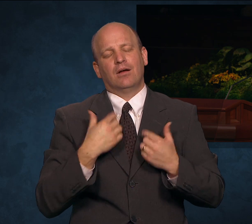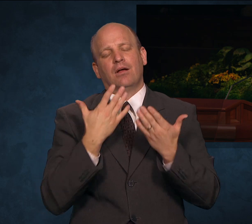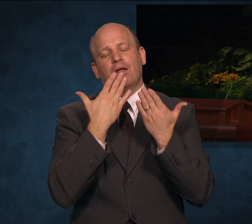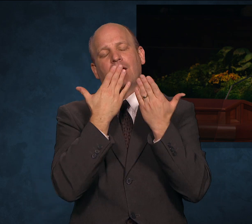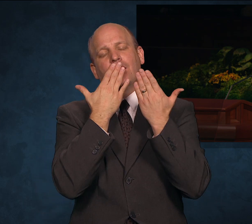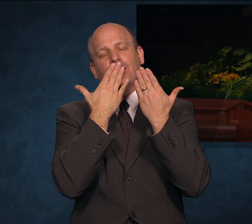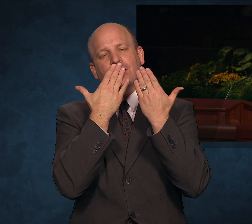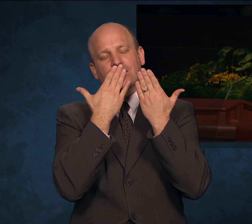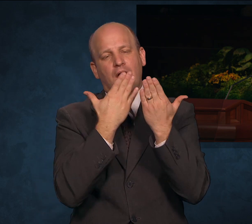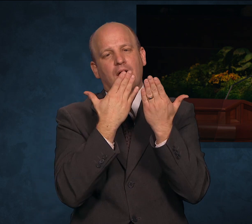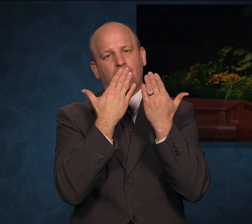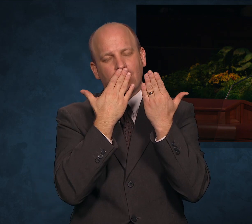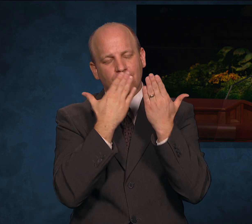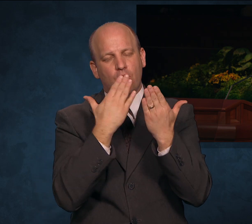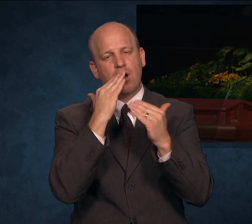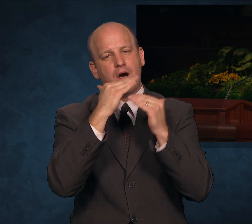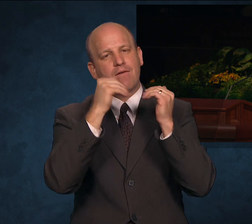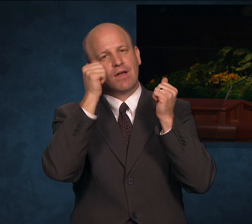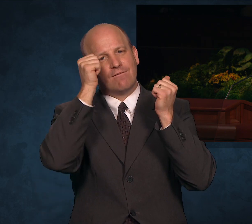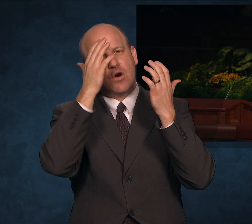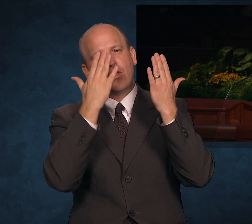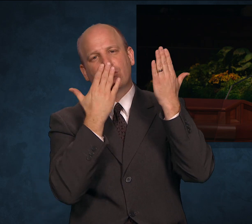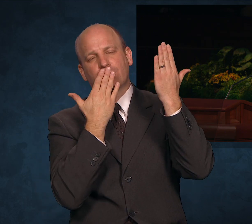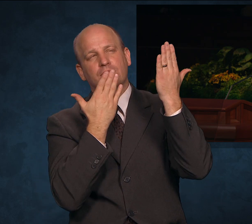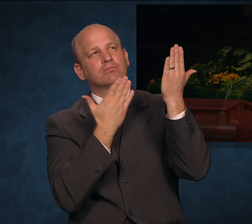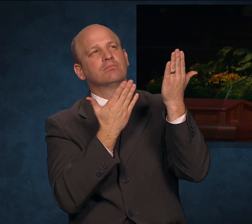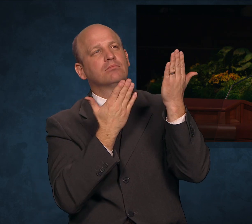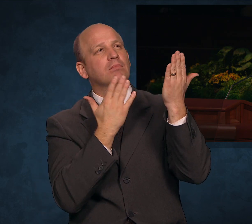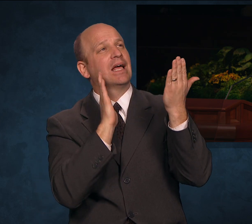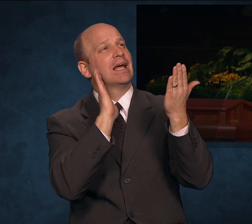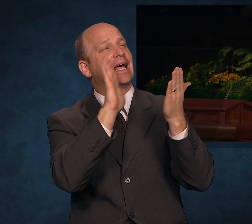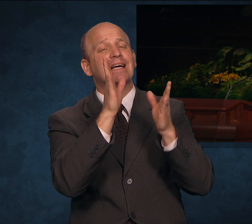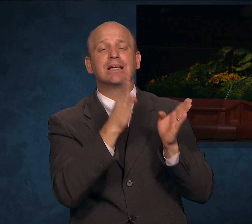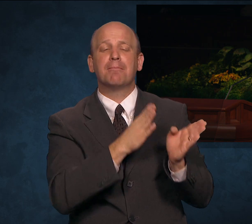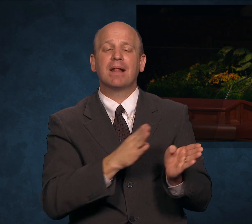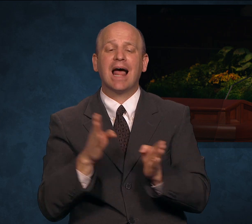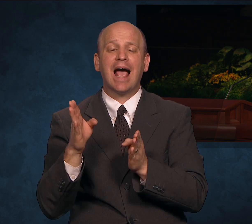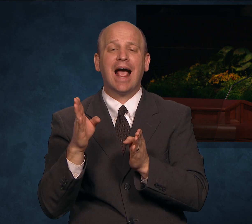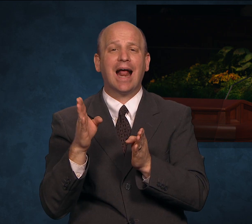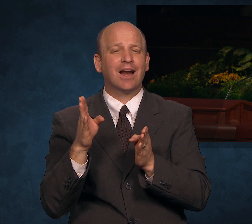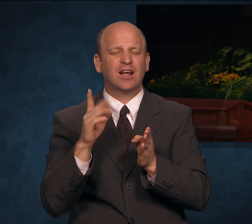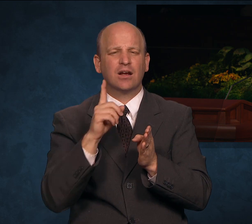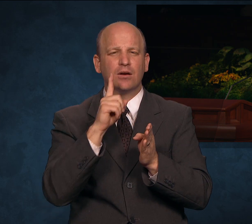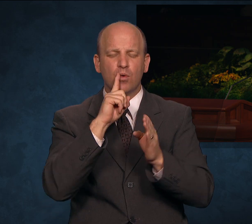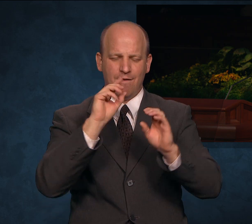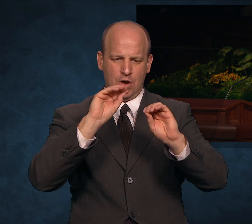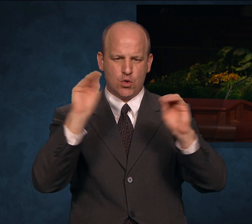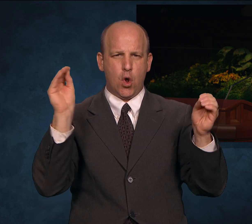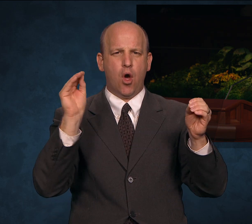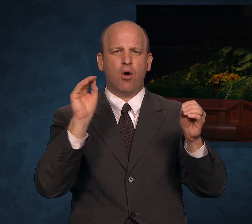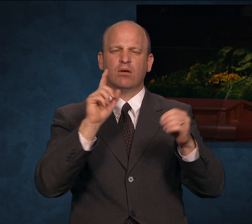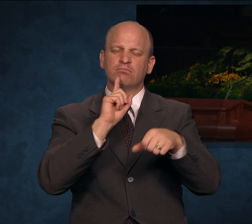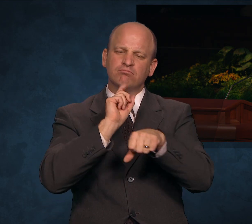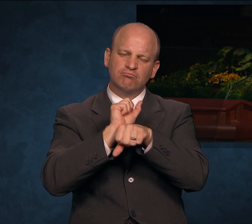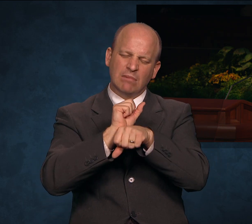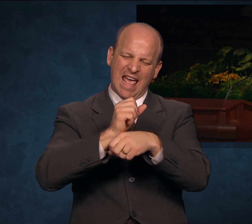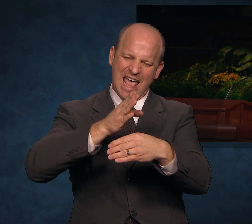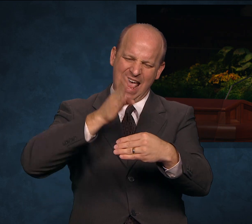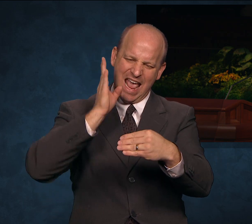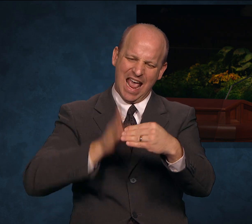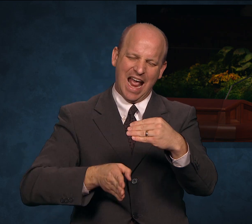heavenly father that in his plan there are no true endings only